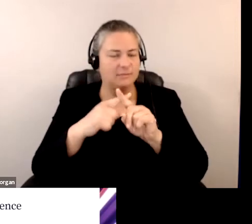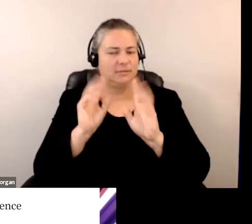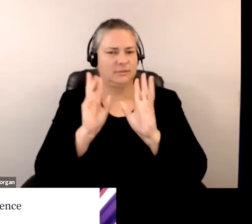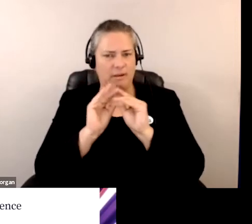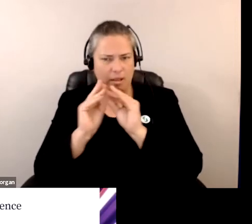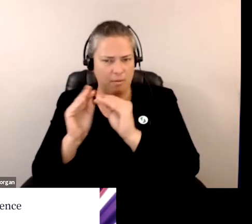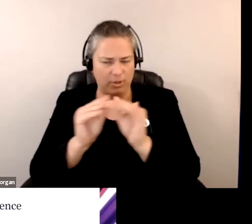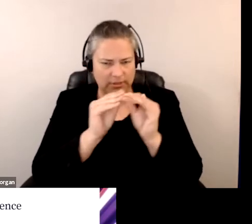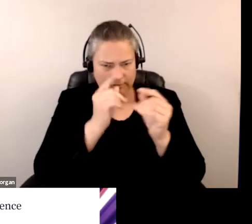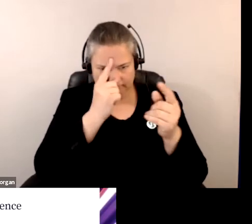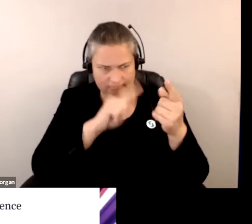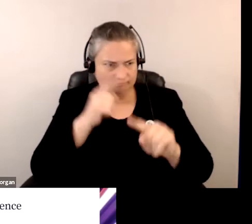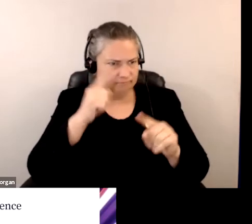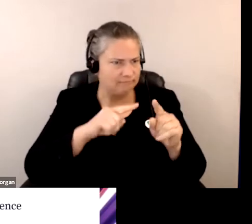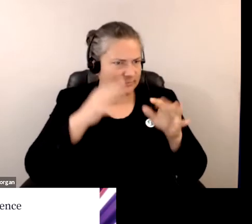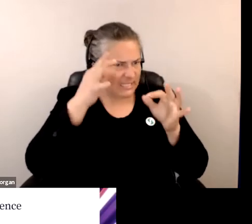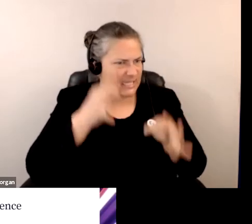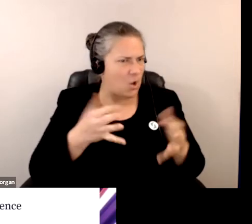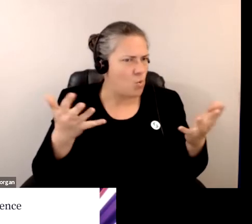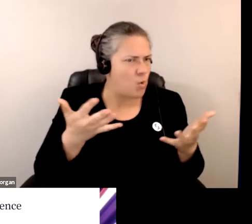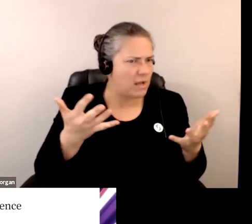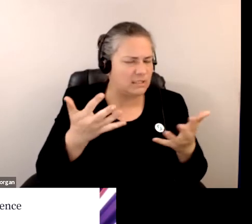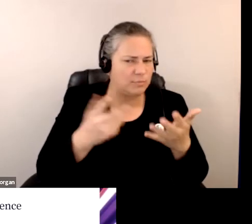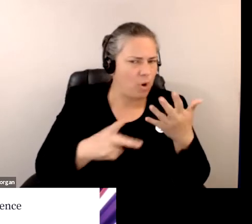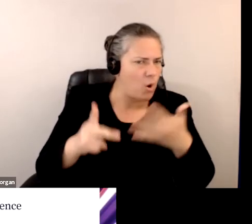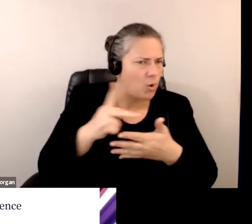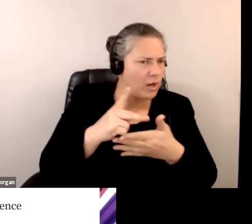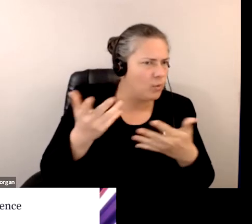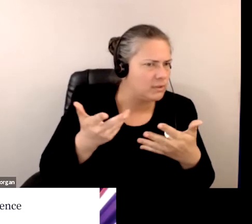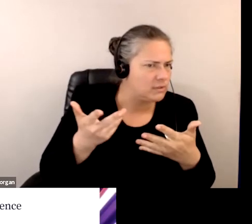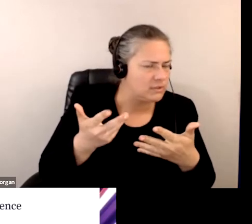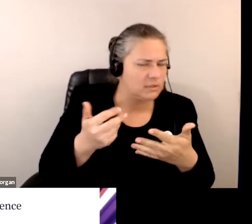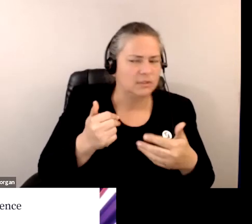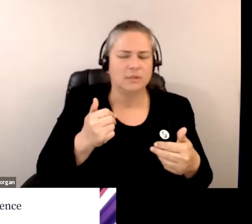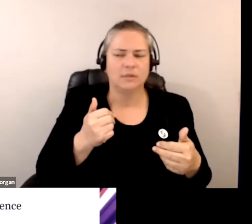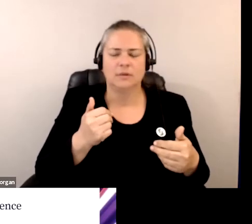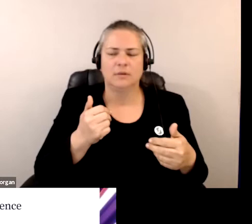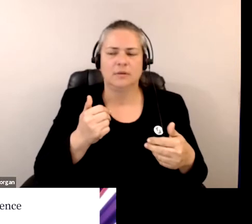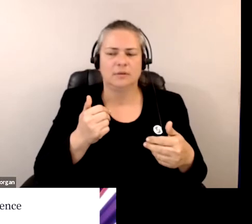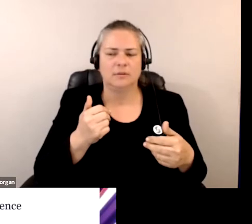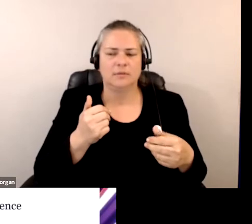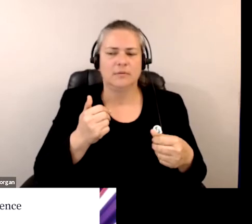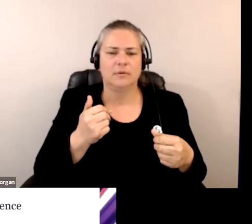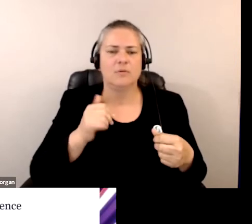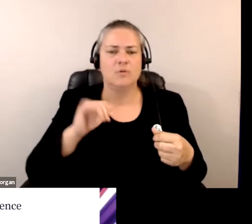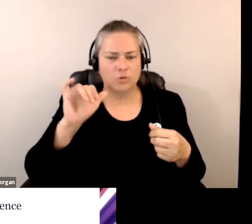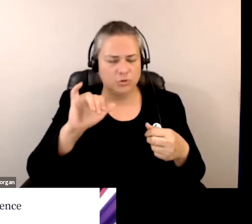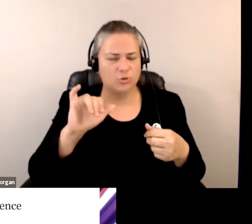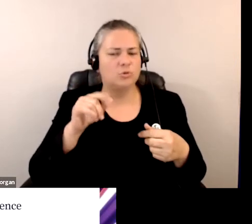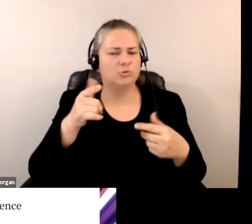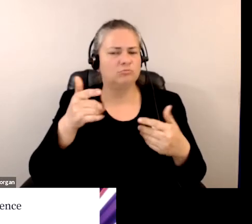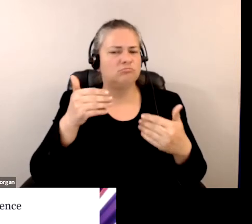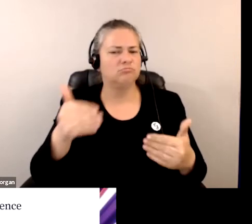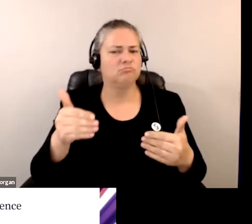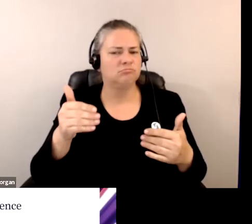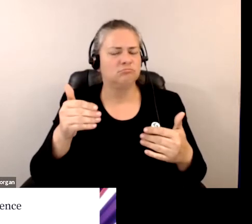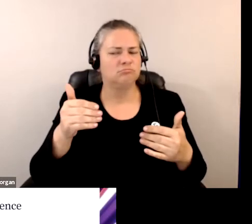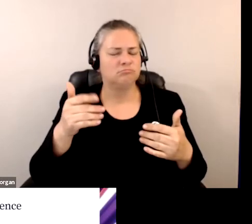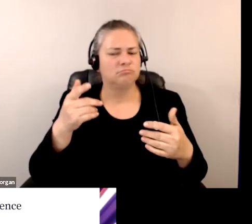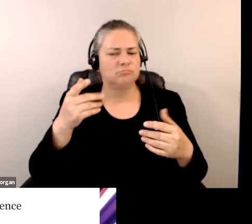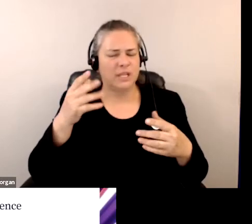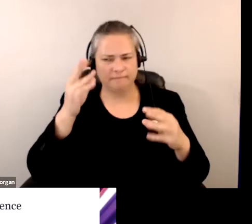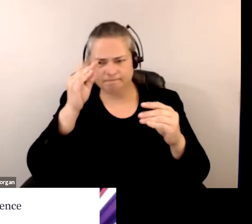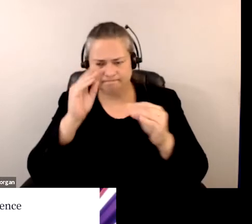collaboratively decide what priorities there are. And also collaborating with data holding agencies